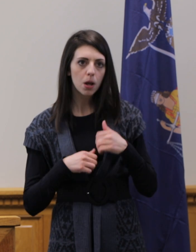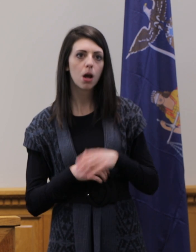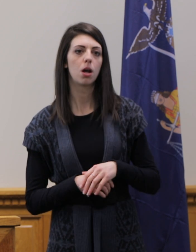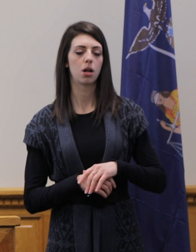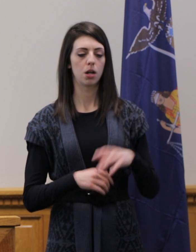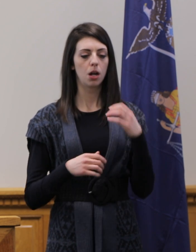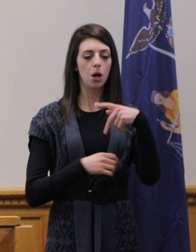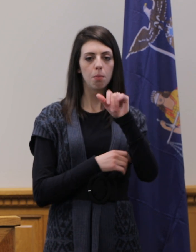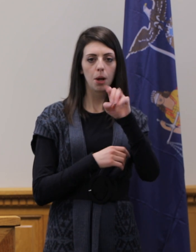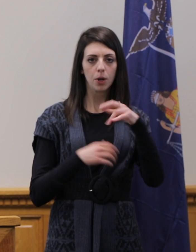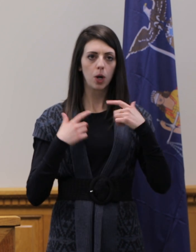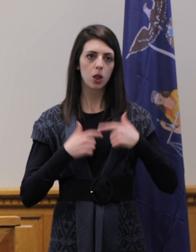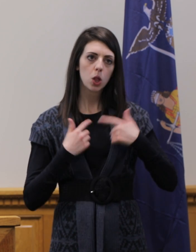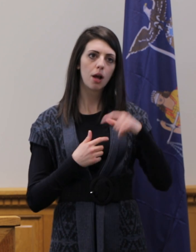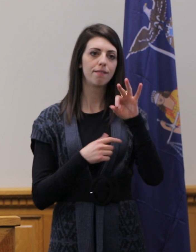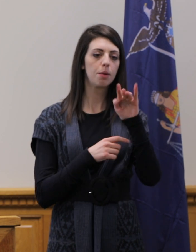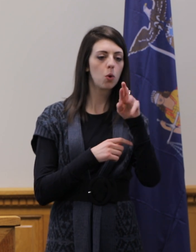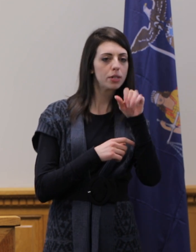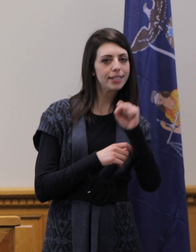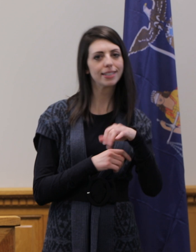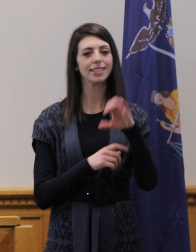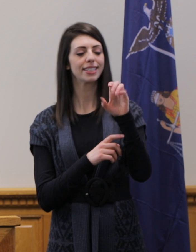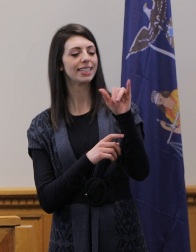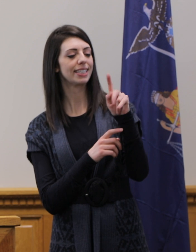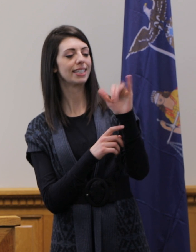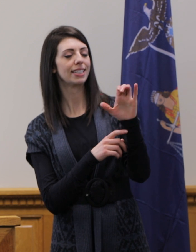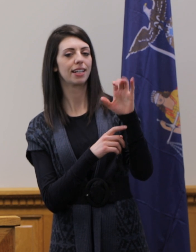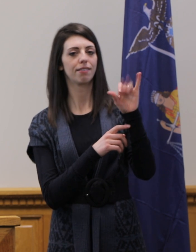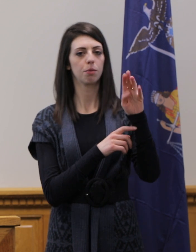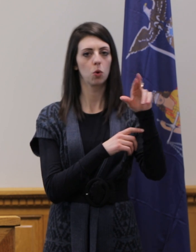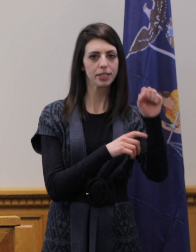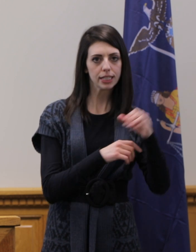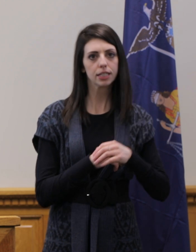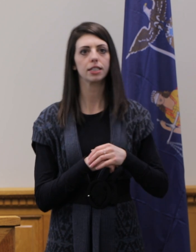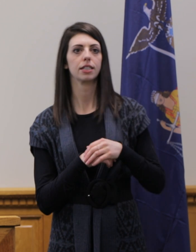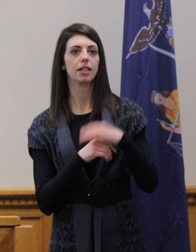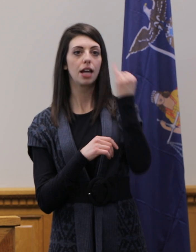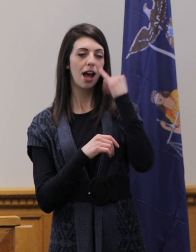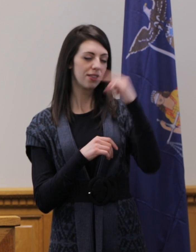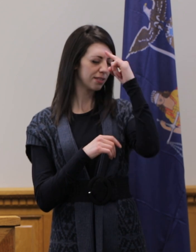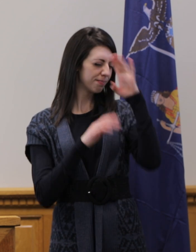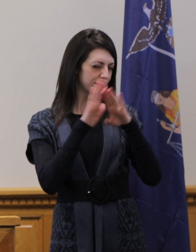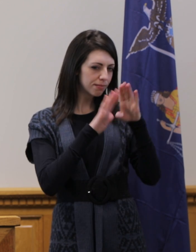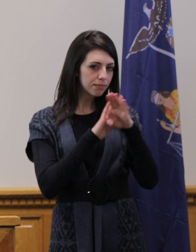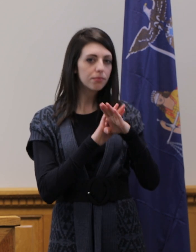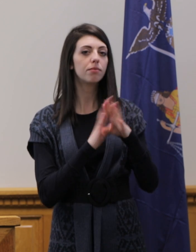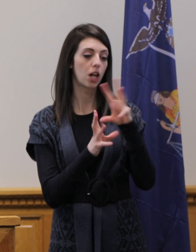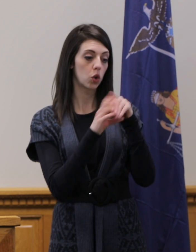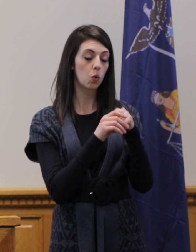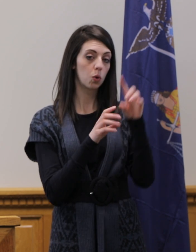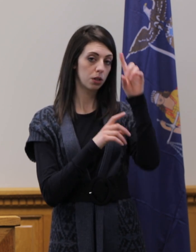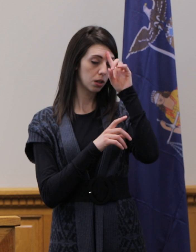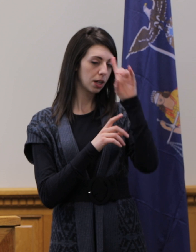pulmonary fibrosis, cystic fibrosis, intellectual and developmental disabilities including Down